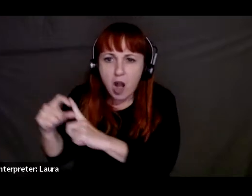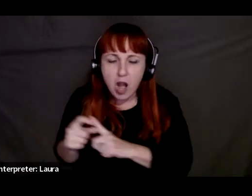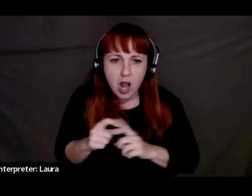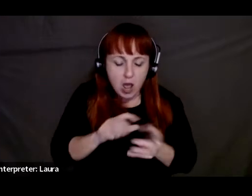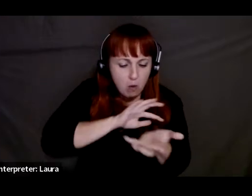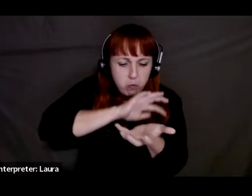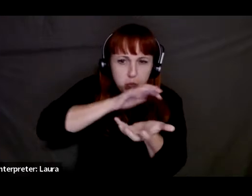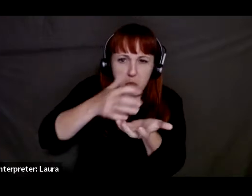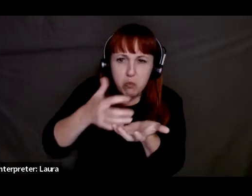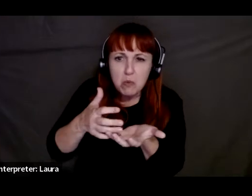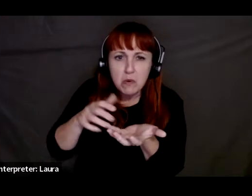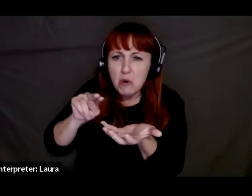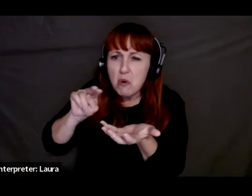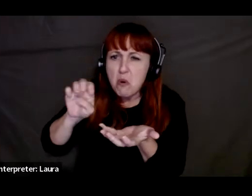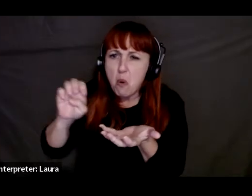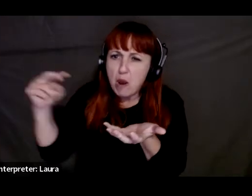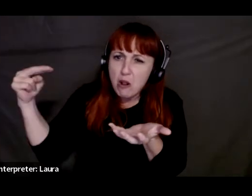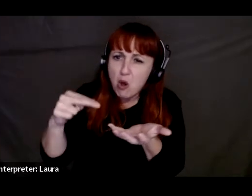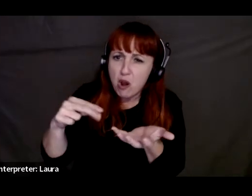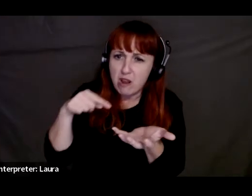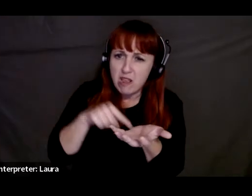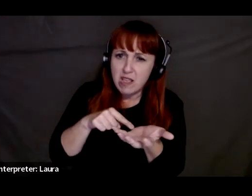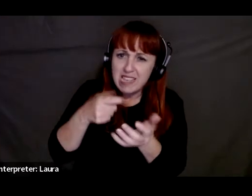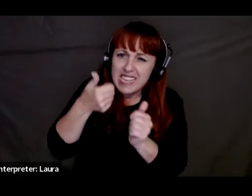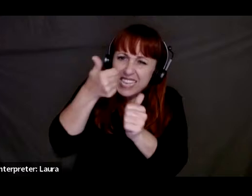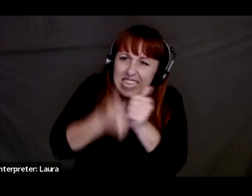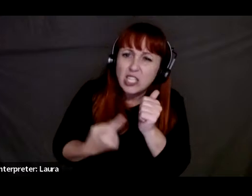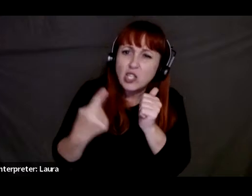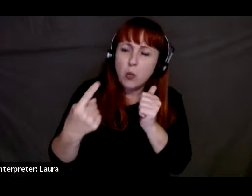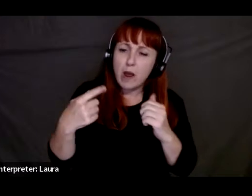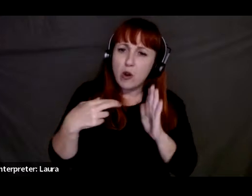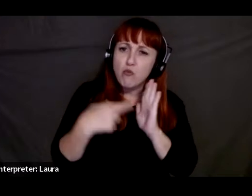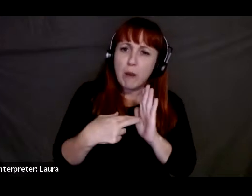Each bullet, Noy, could represent kupuna health,